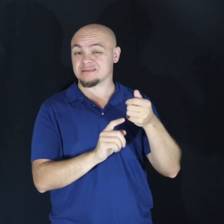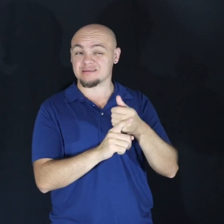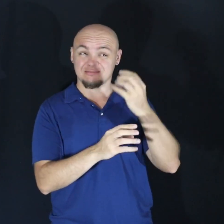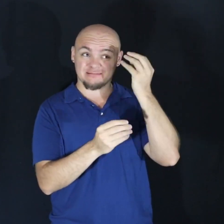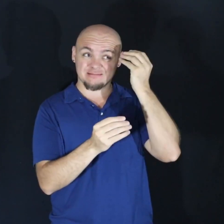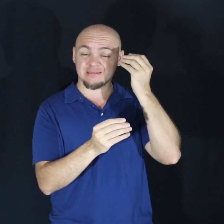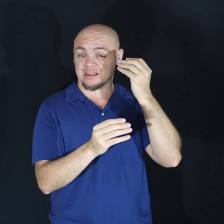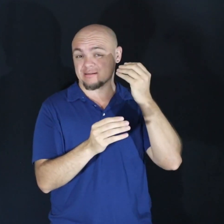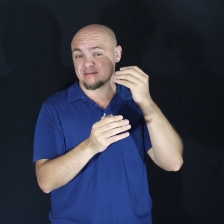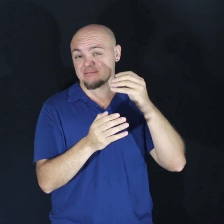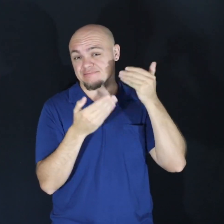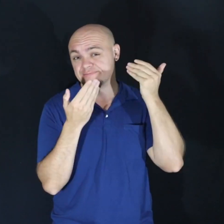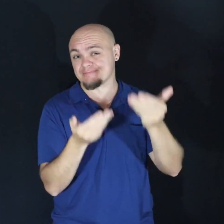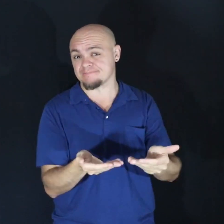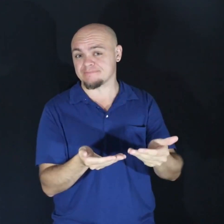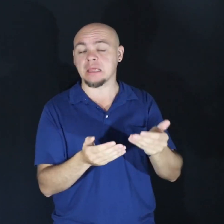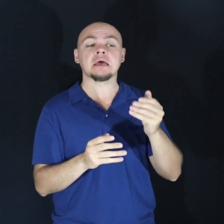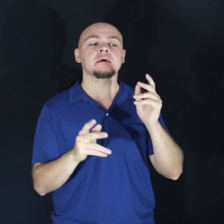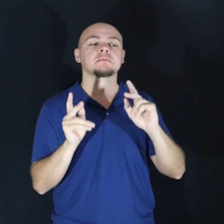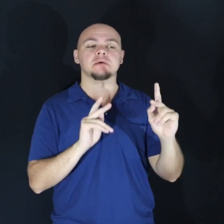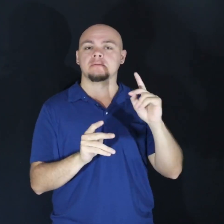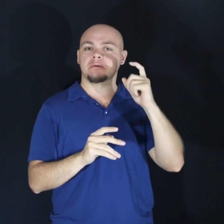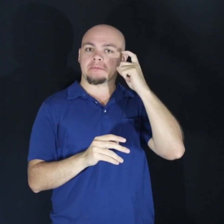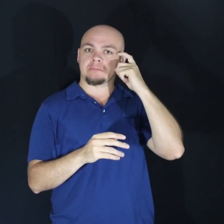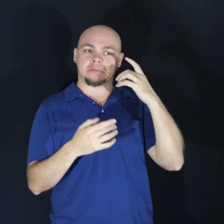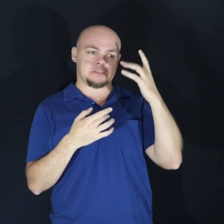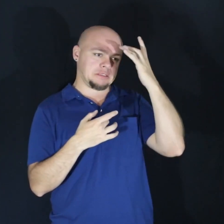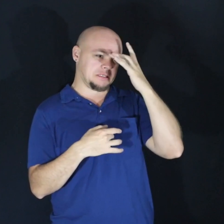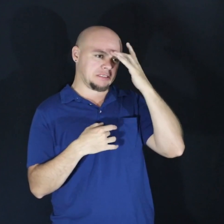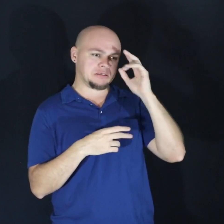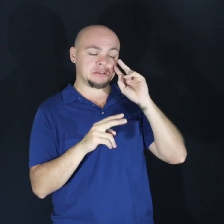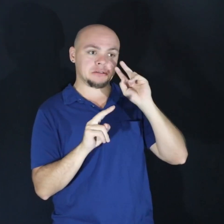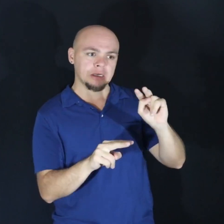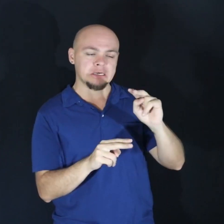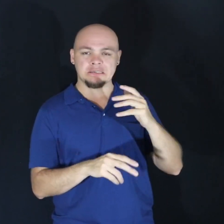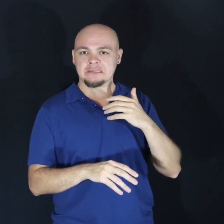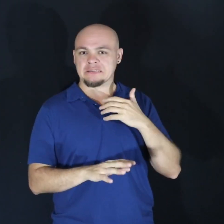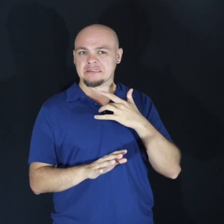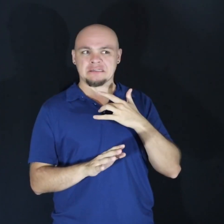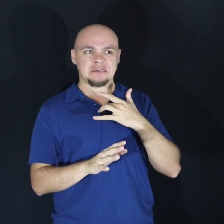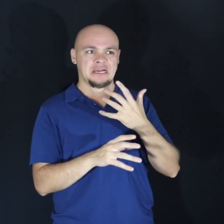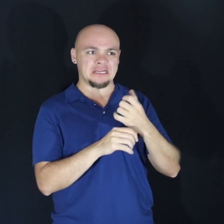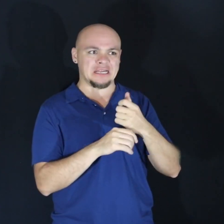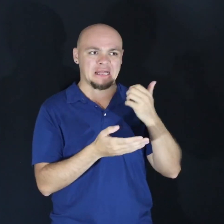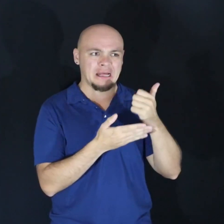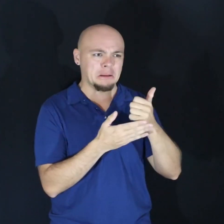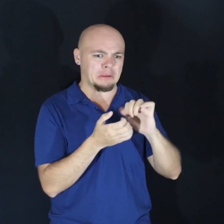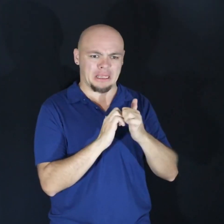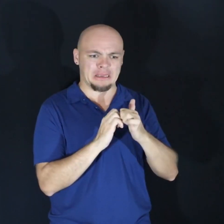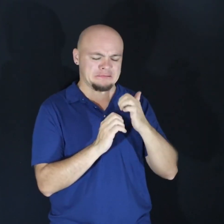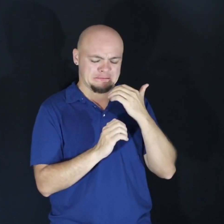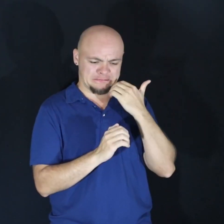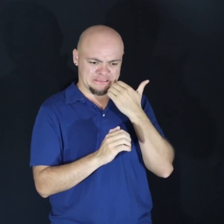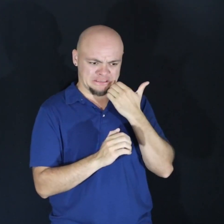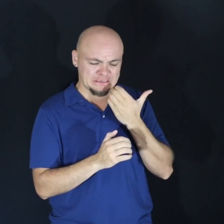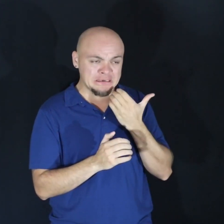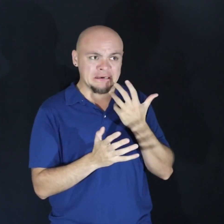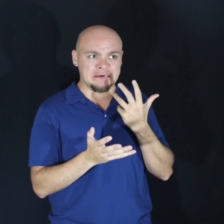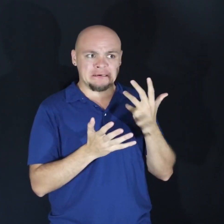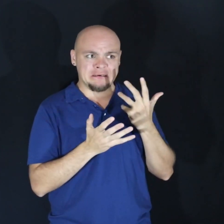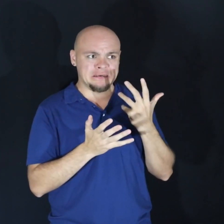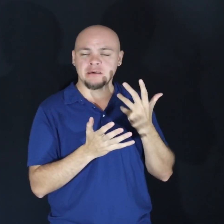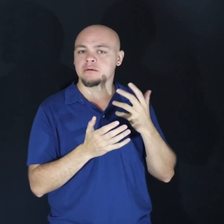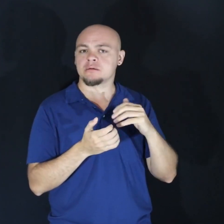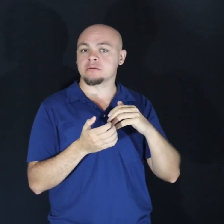if someone with a mental illness saw any of those things happening, they'd be too ashamed to get help. They'd be too ashamed to tell anyone